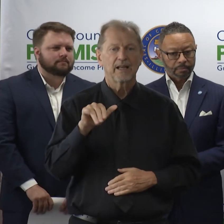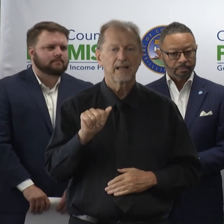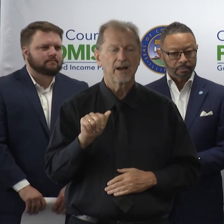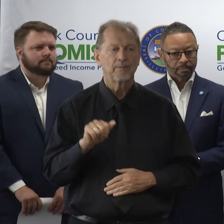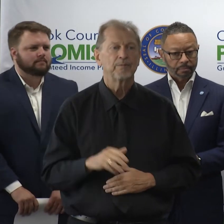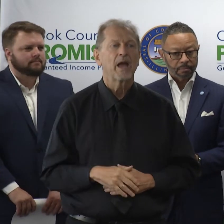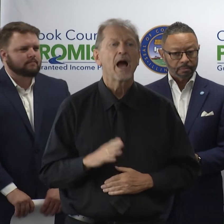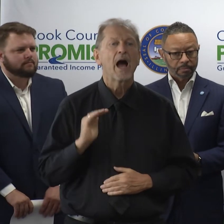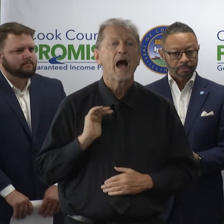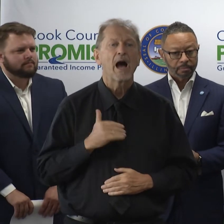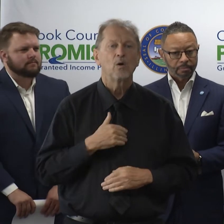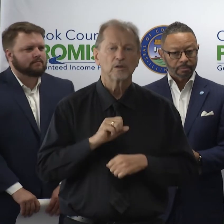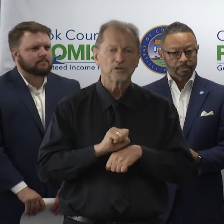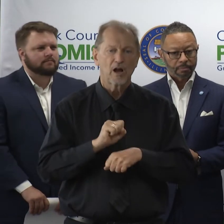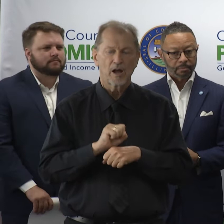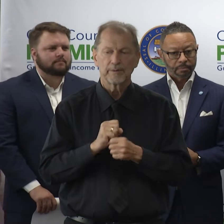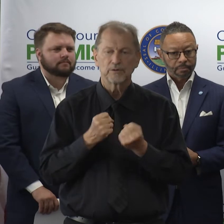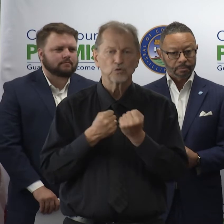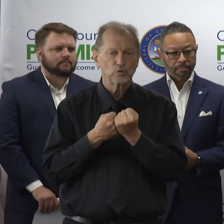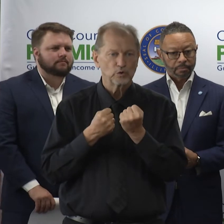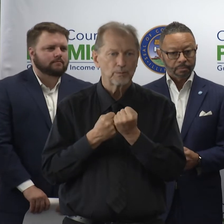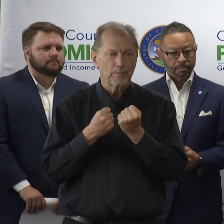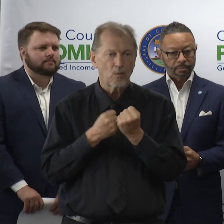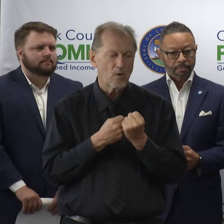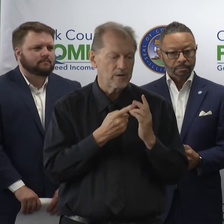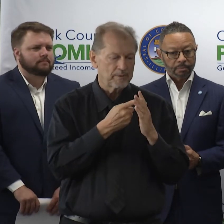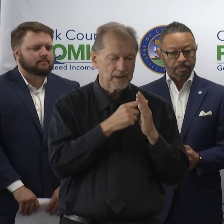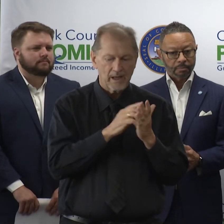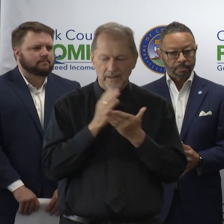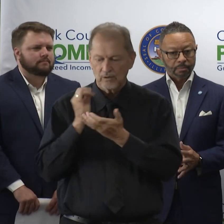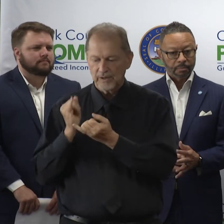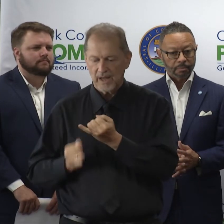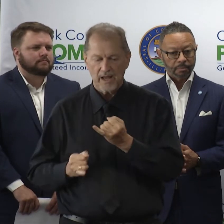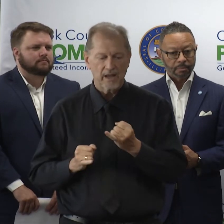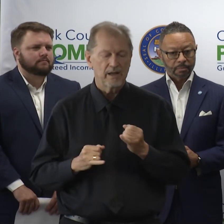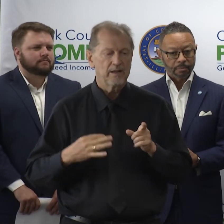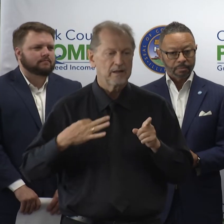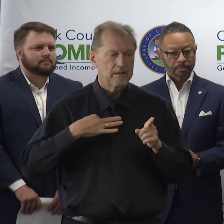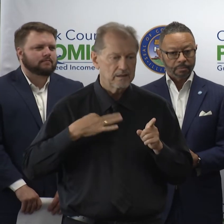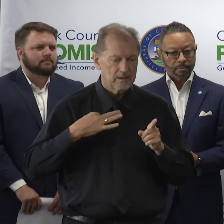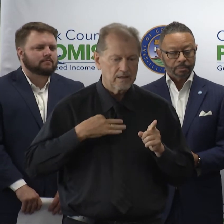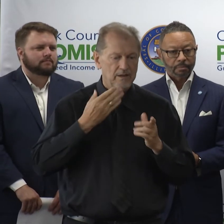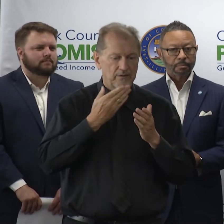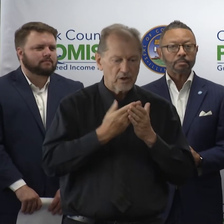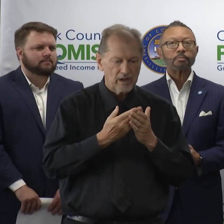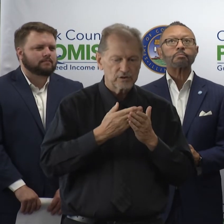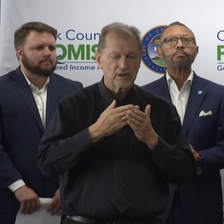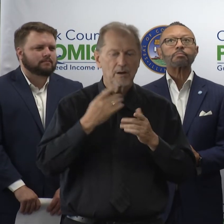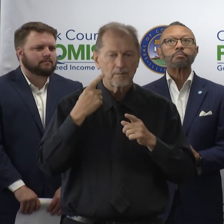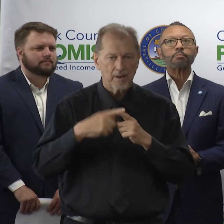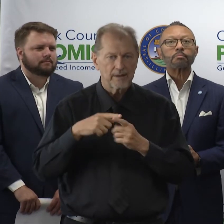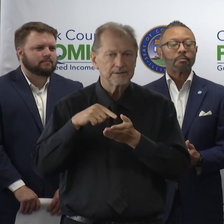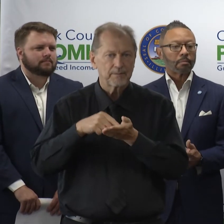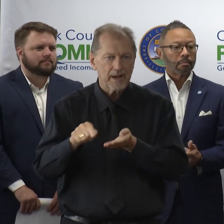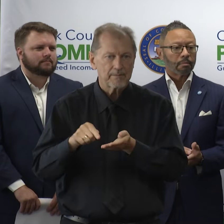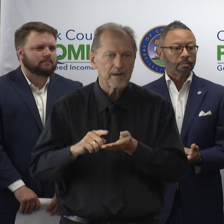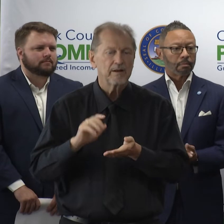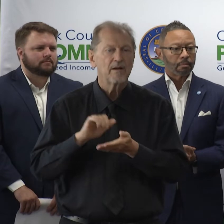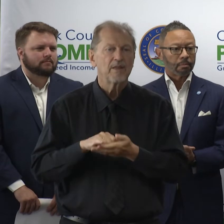job is to support the end-to-end application, verification, enrollment, and payment, you know, ultimately, of